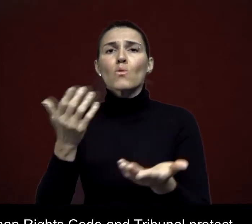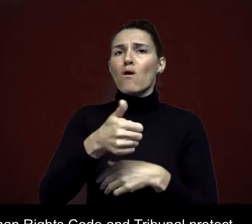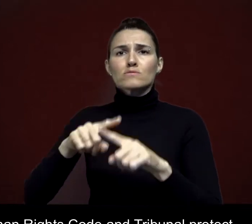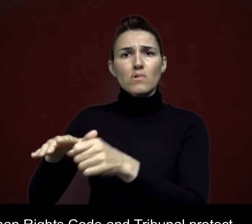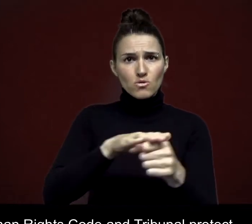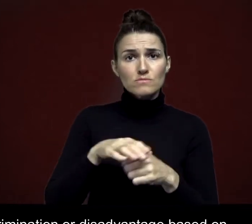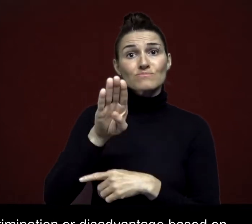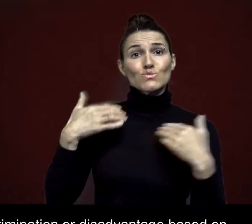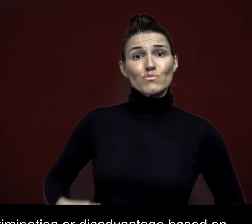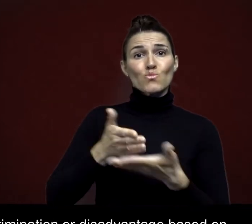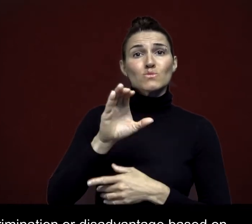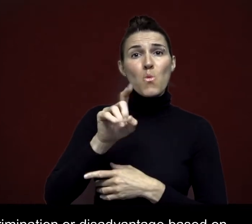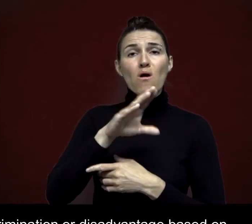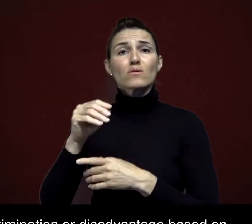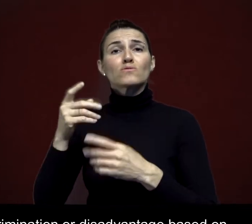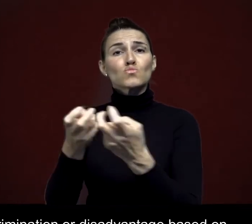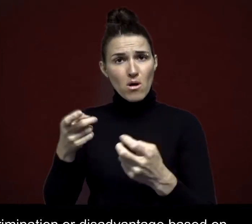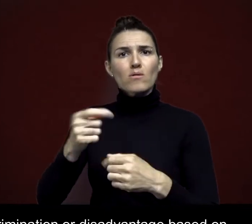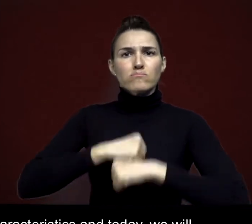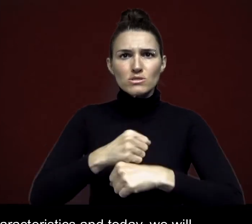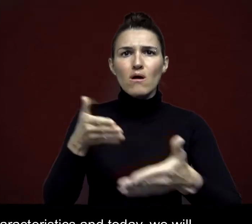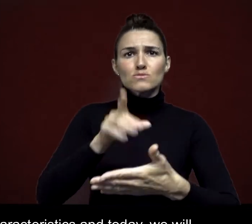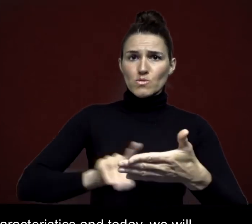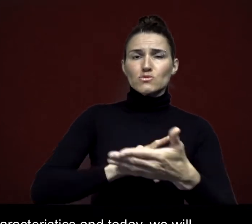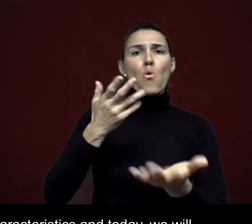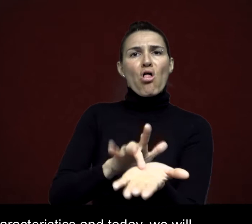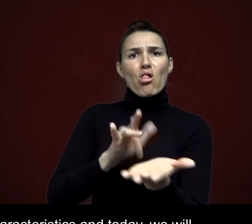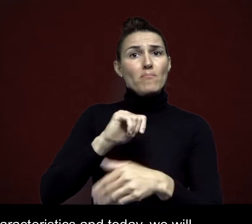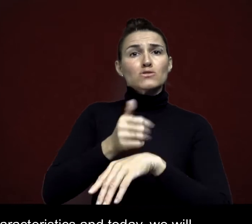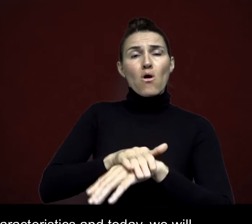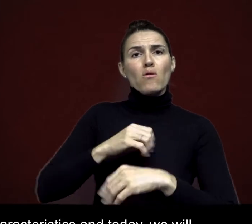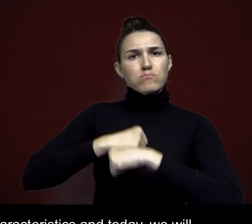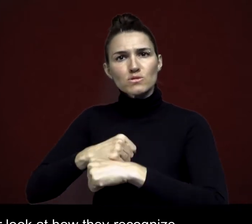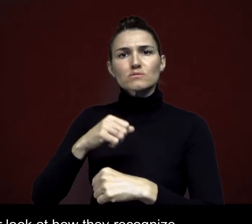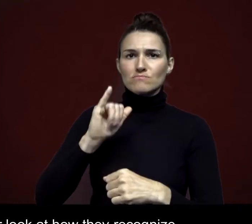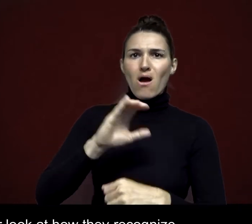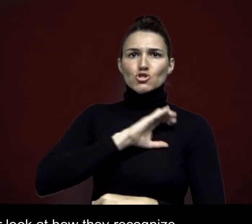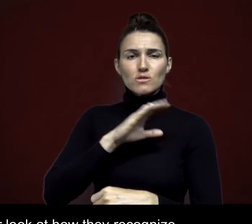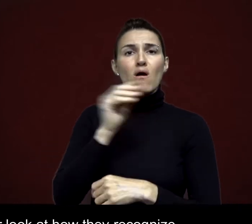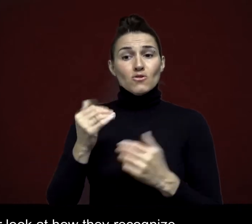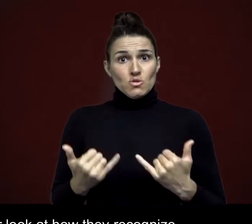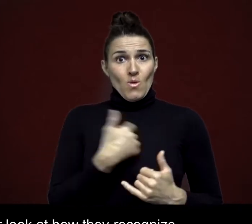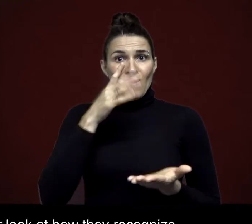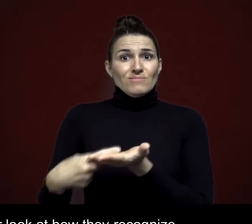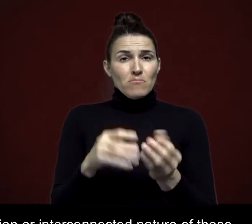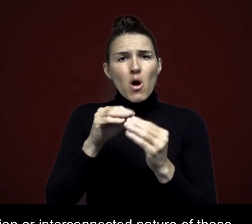Tribunal protect against discrimination or disadvantage based on protected characteristics. And today we will take a closer look at how they recognize the